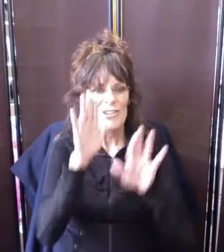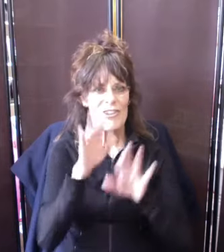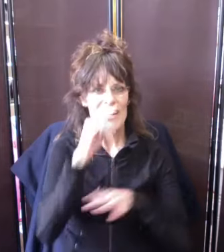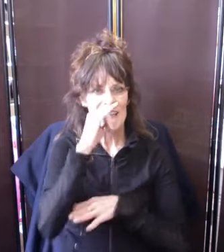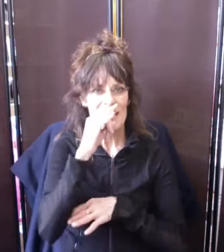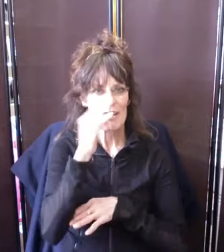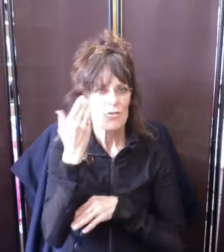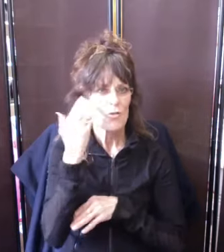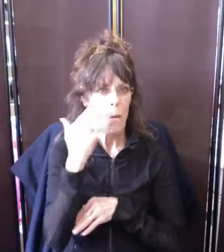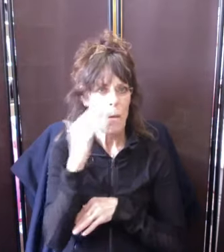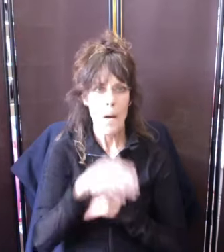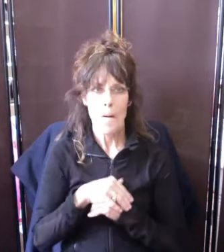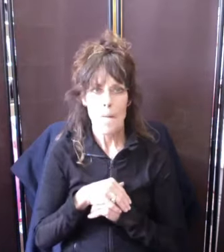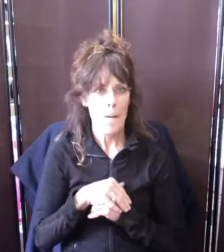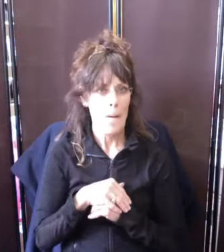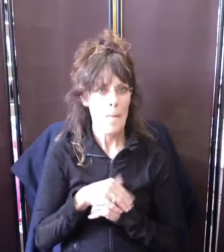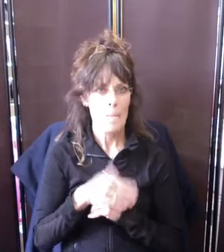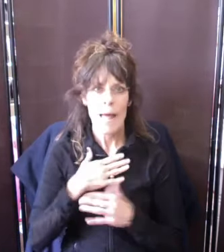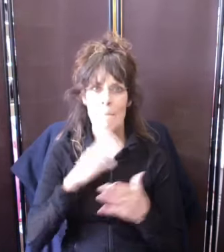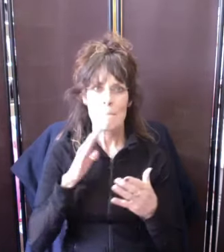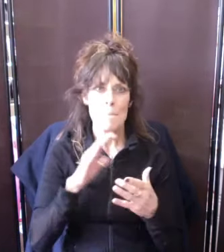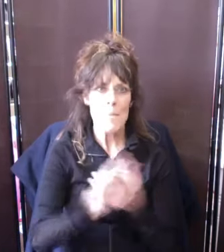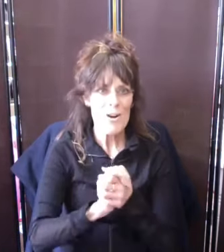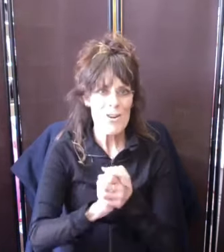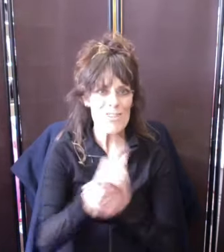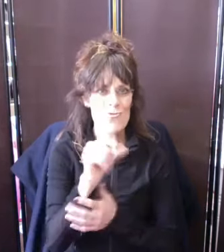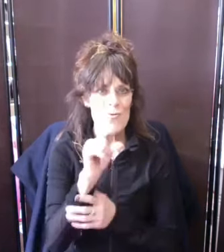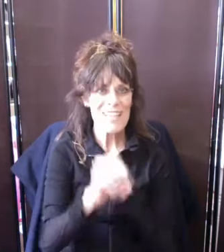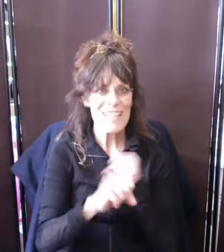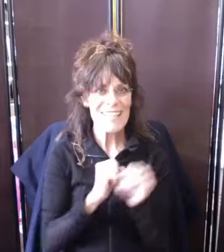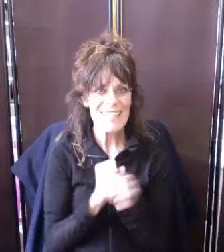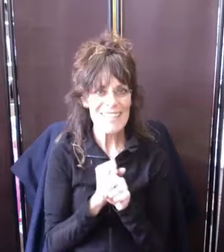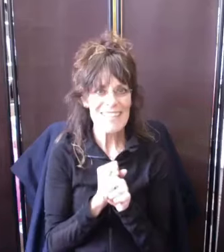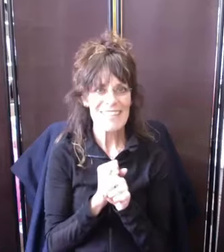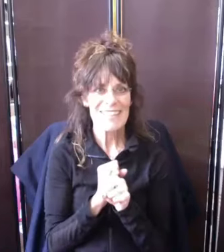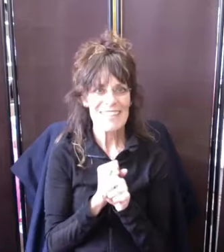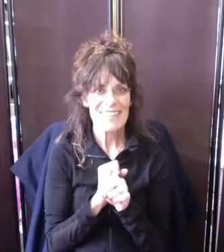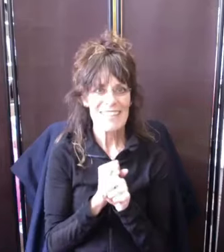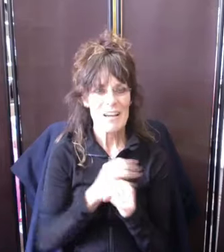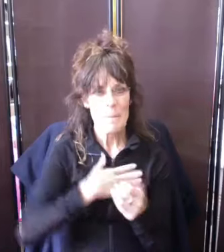You'd never know. And I'm married 20 years now to my husband.